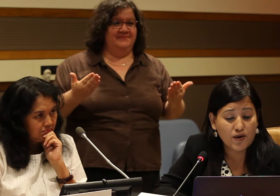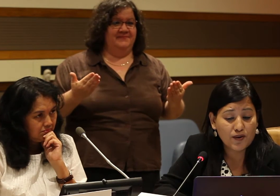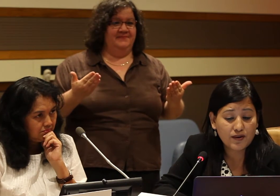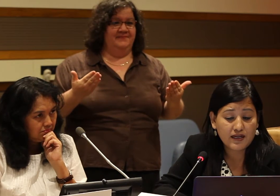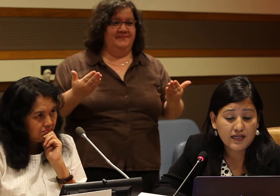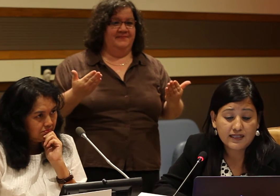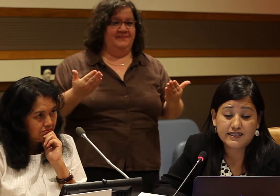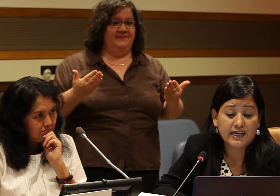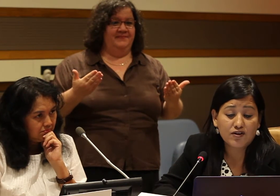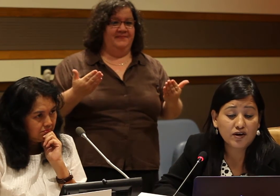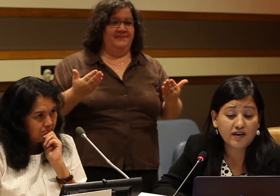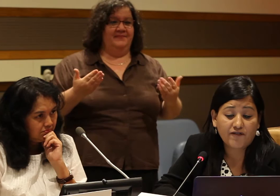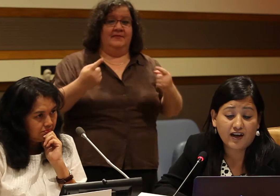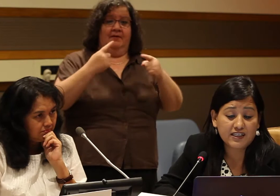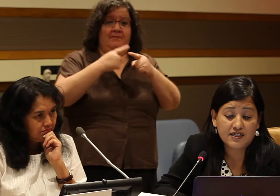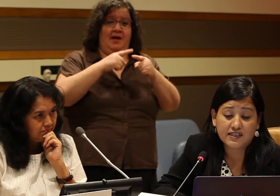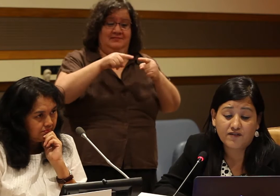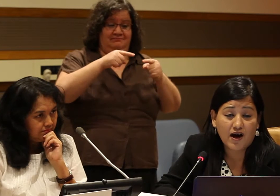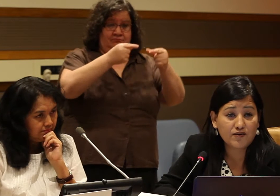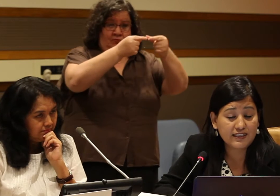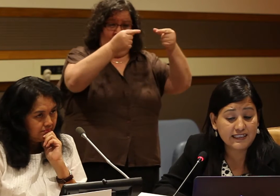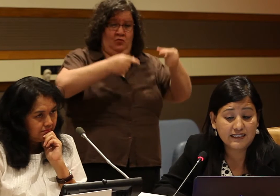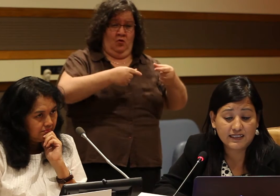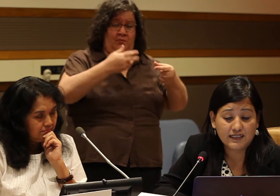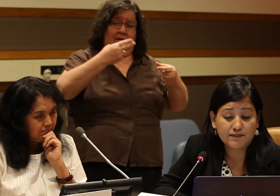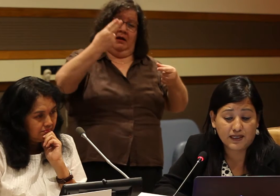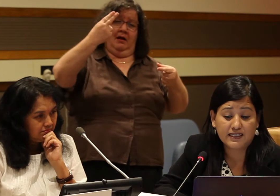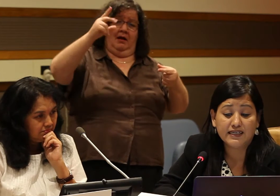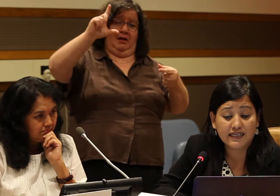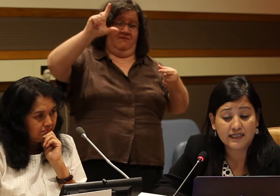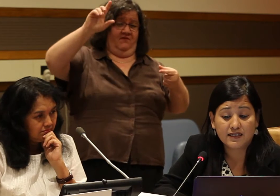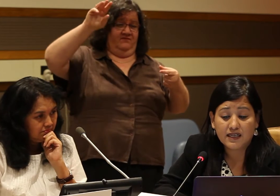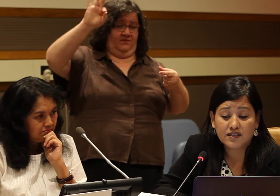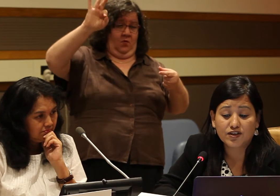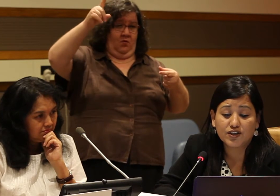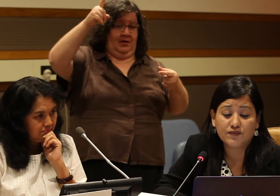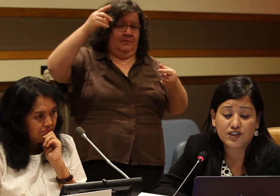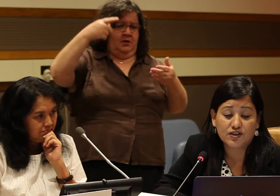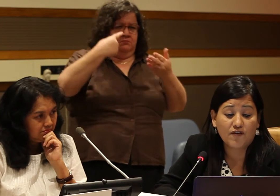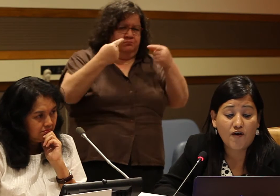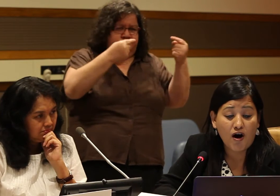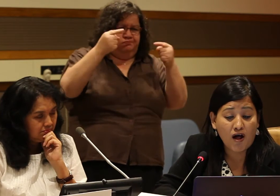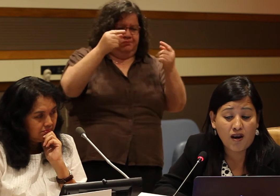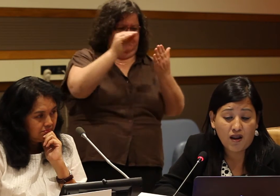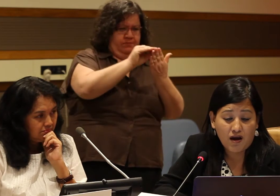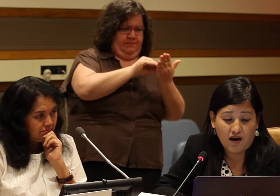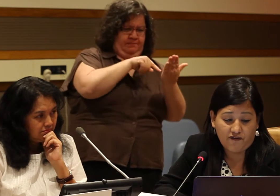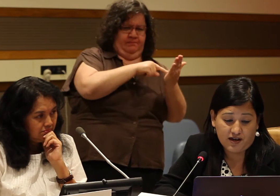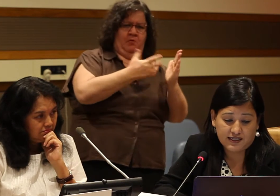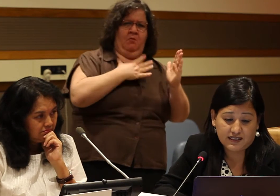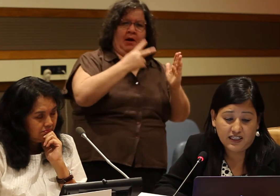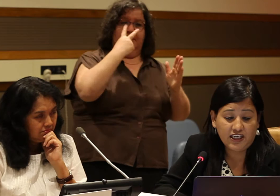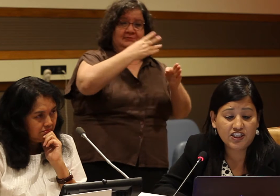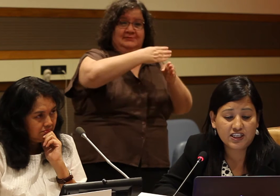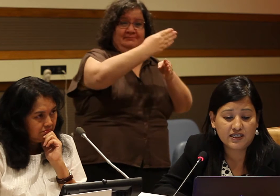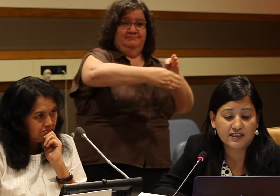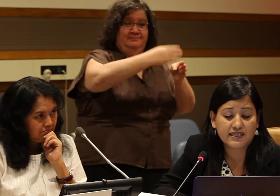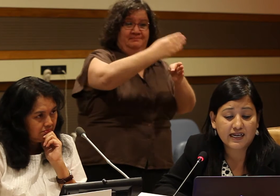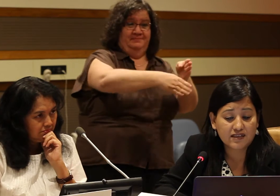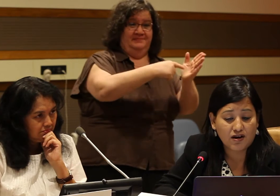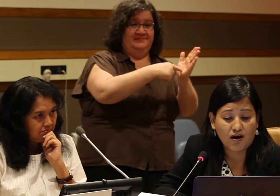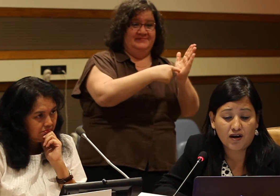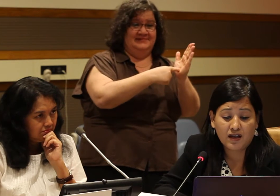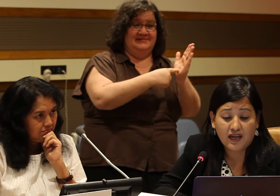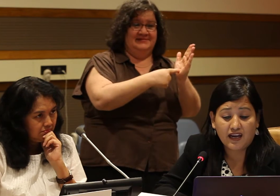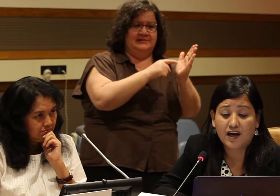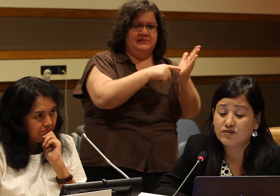many more. These are not the reflections of our deed, but indeed the contribution of all of us, each here